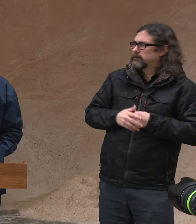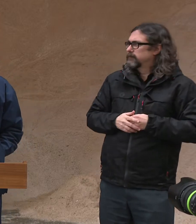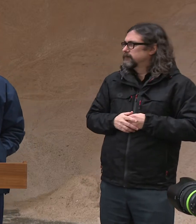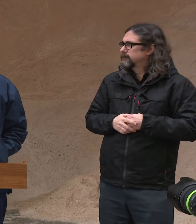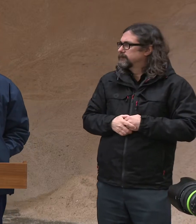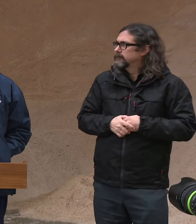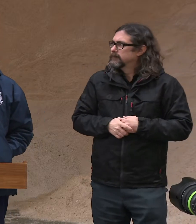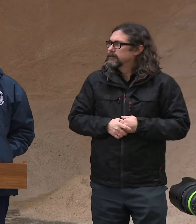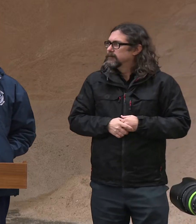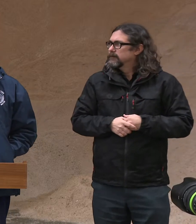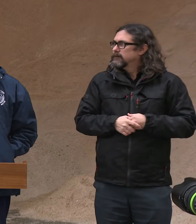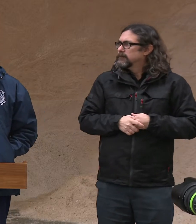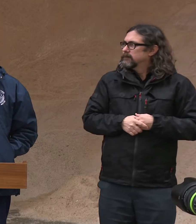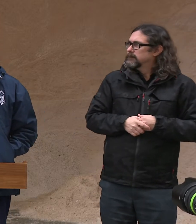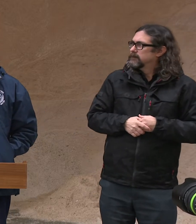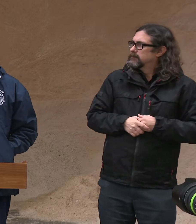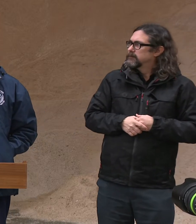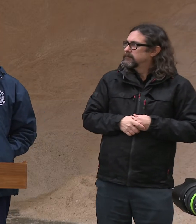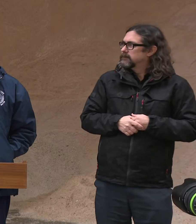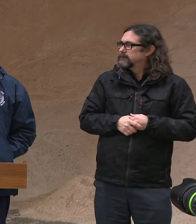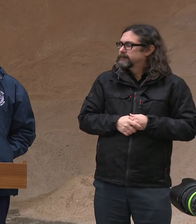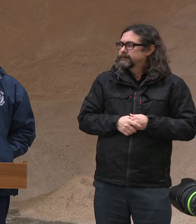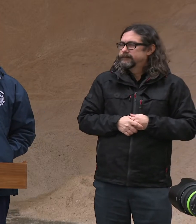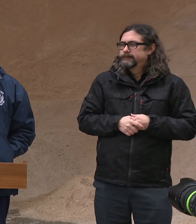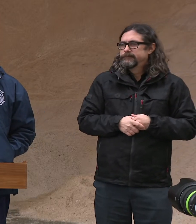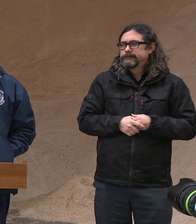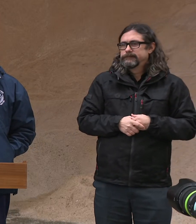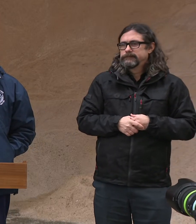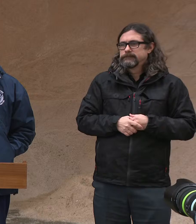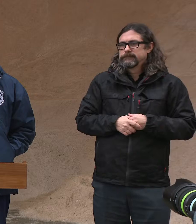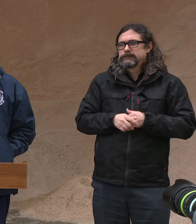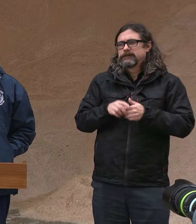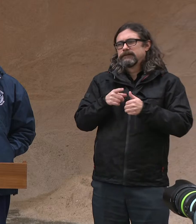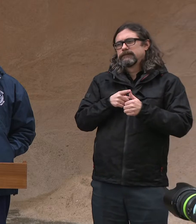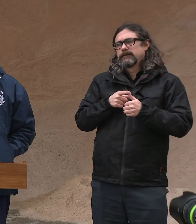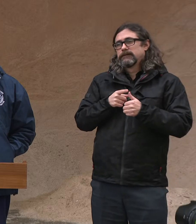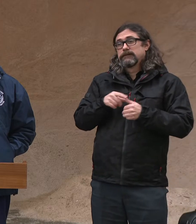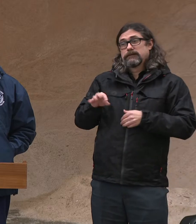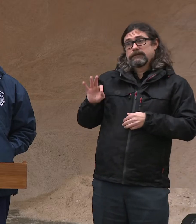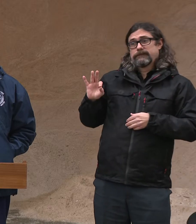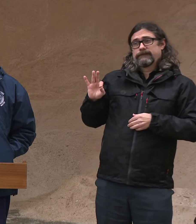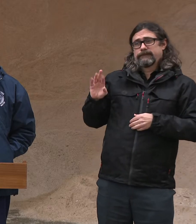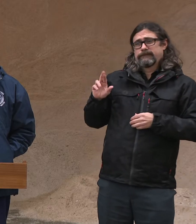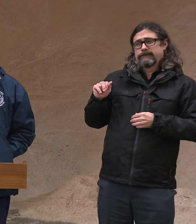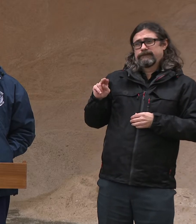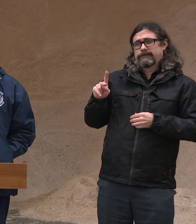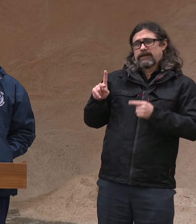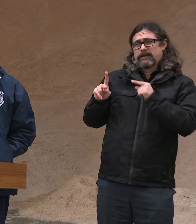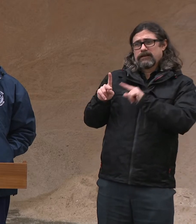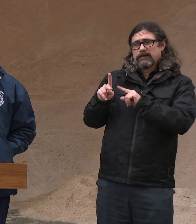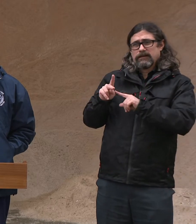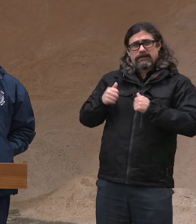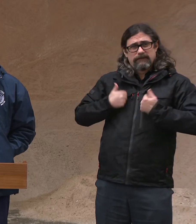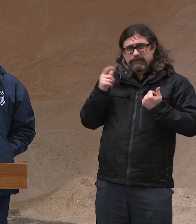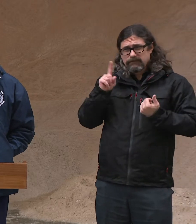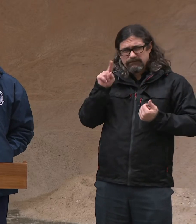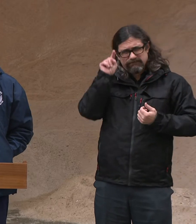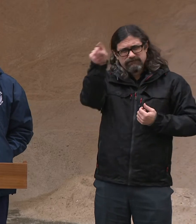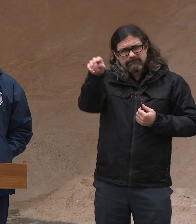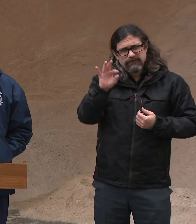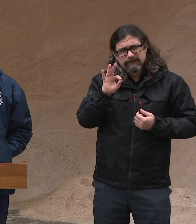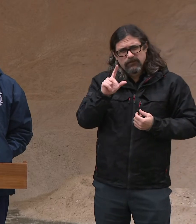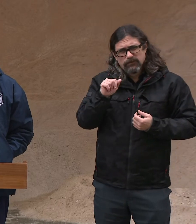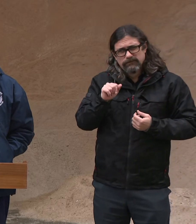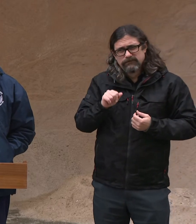first, Frank lived in Florida. He joined the meeting. I was glad he joined. It was